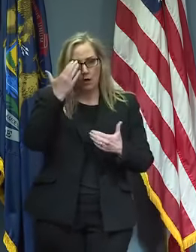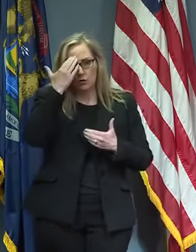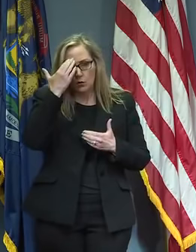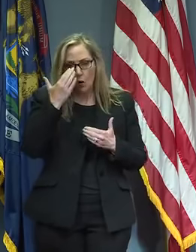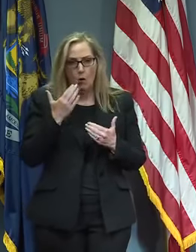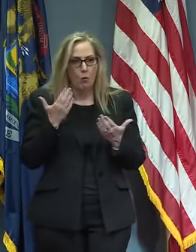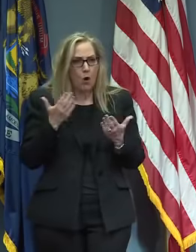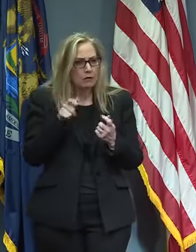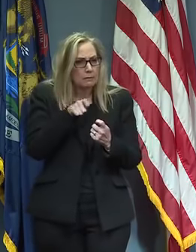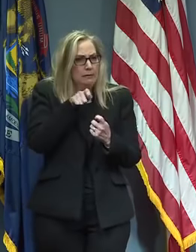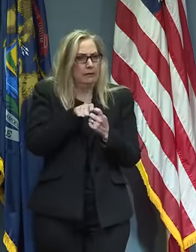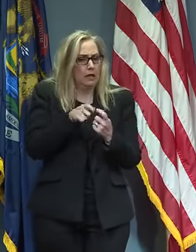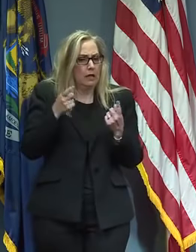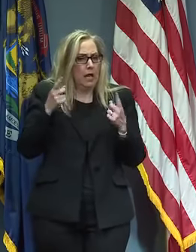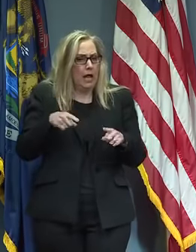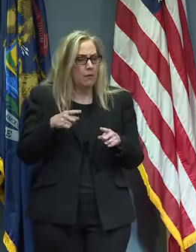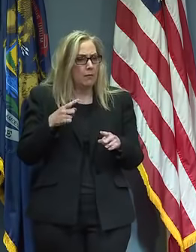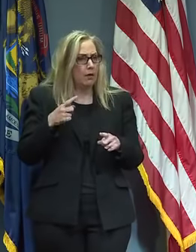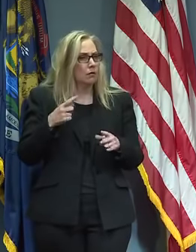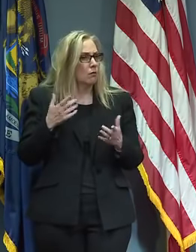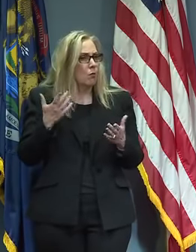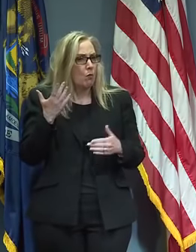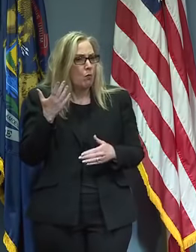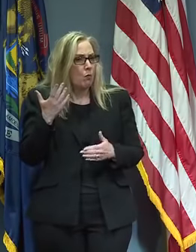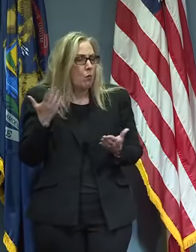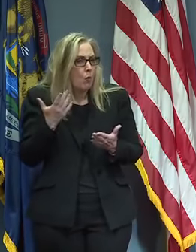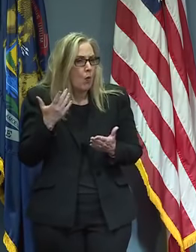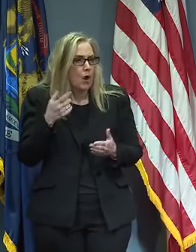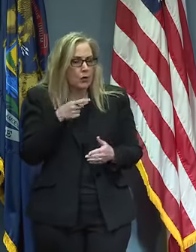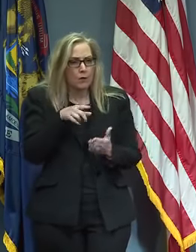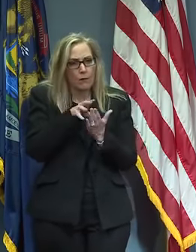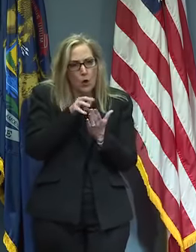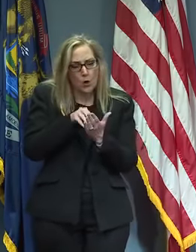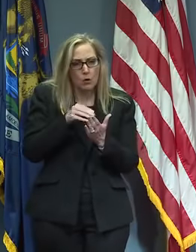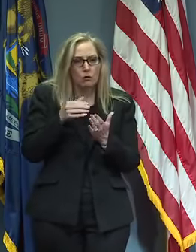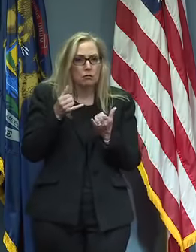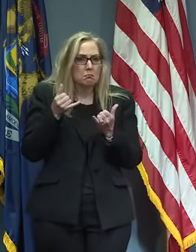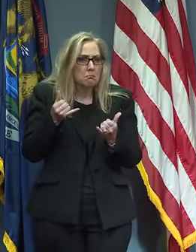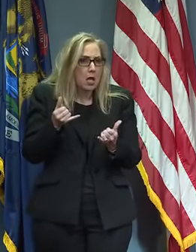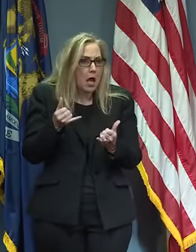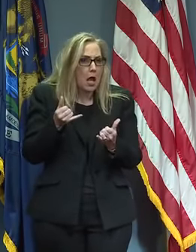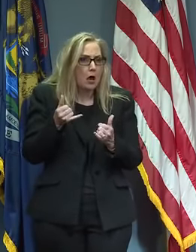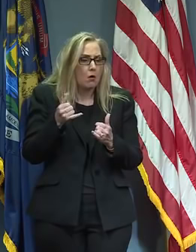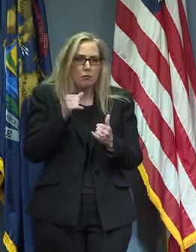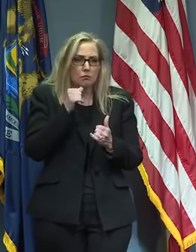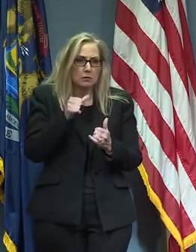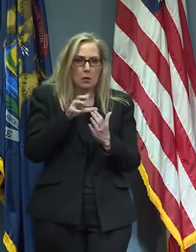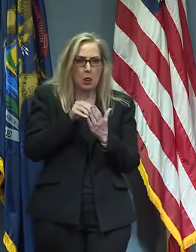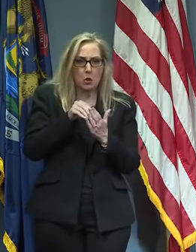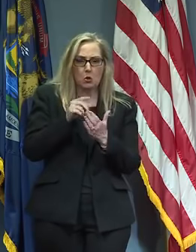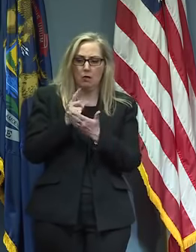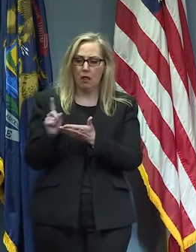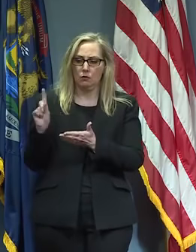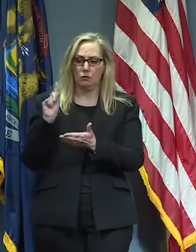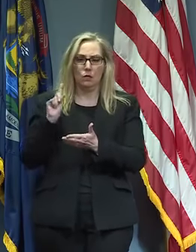has transpired, or what have we learned or not learned that would have you open construction later than last Friday when you loosened the other restrictions.